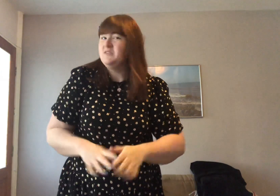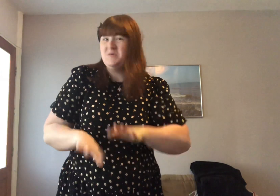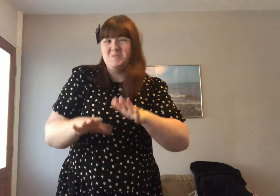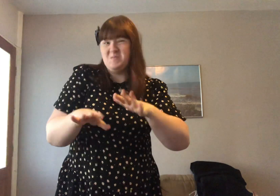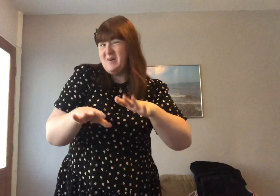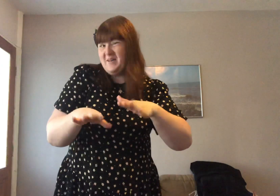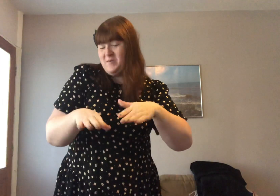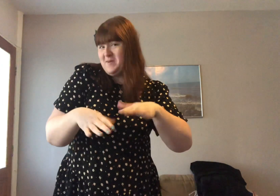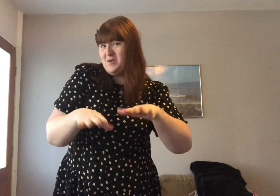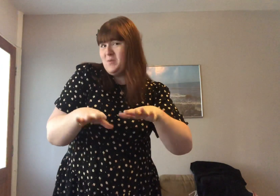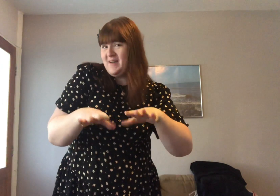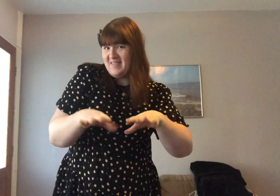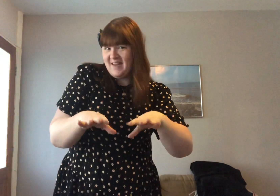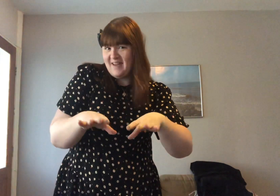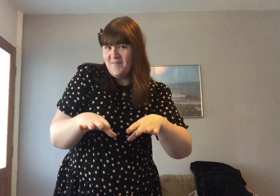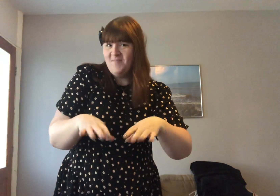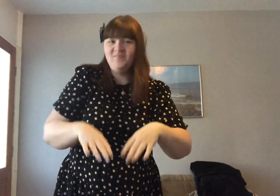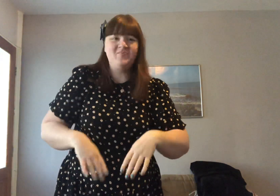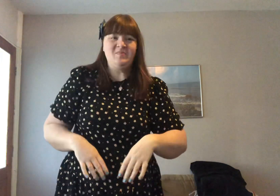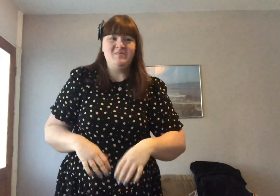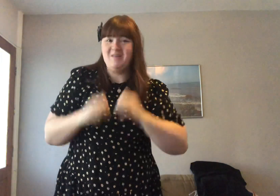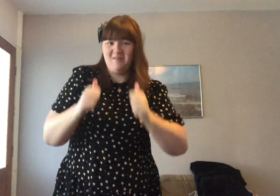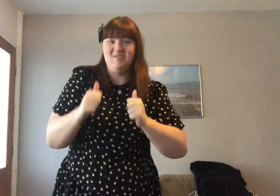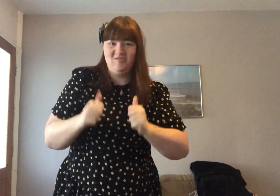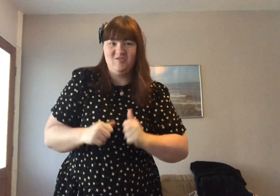it might not be quite there, but I'm going to try.